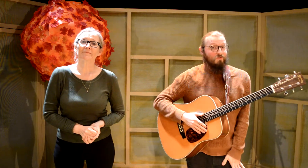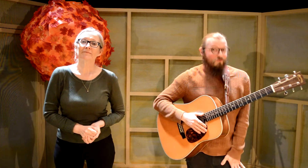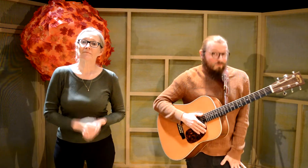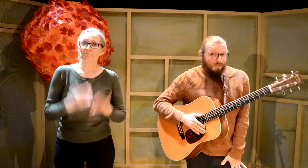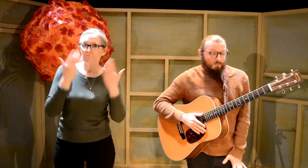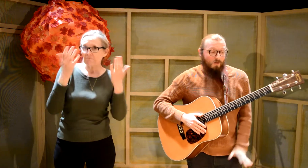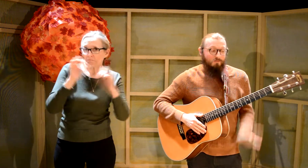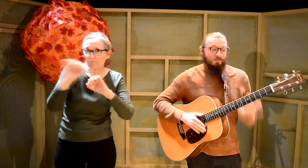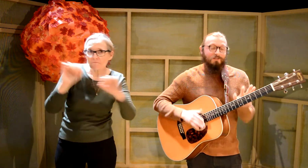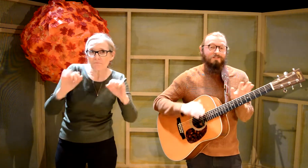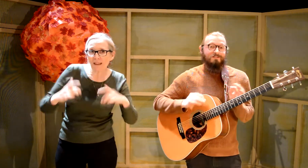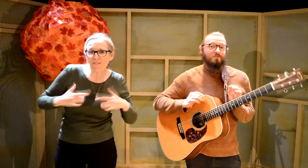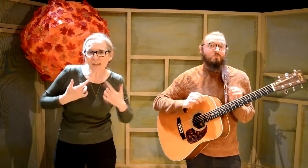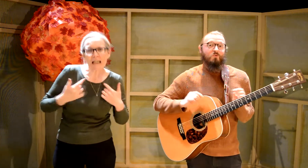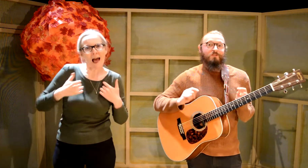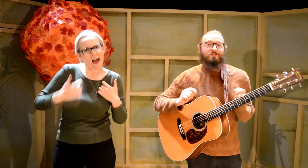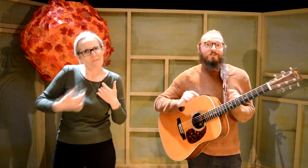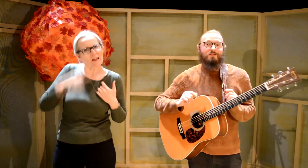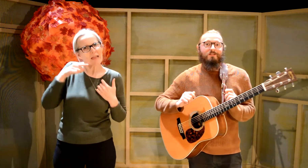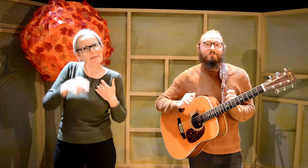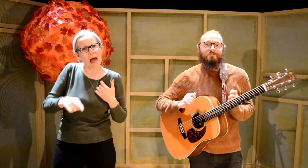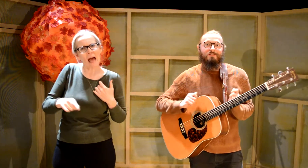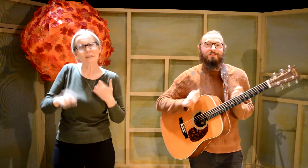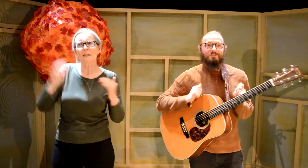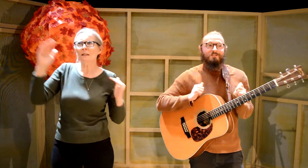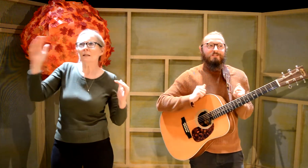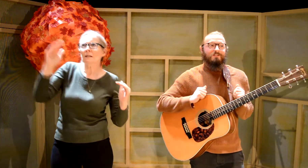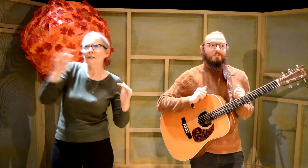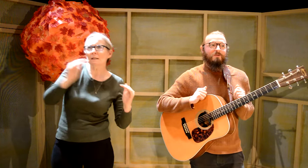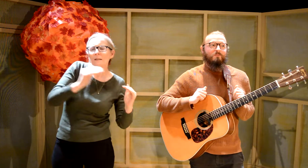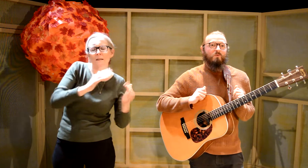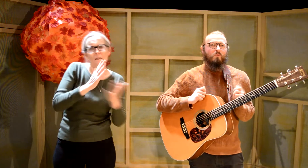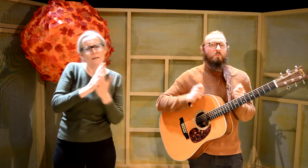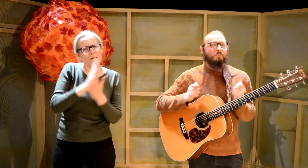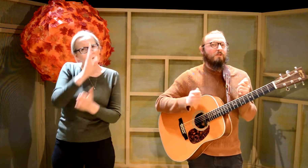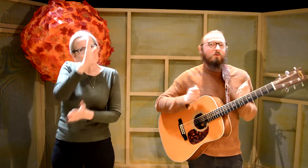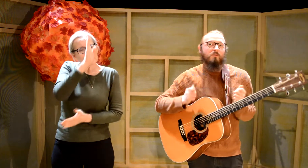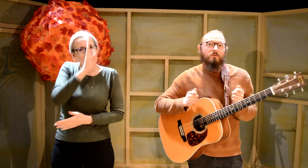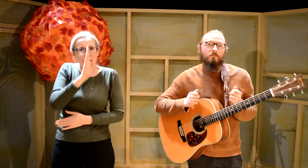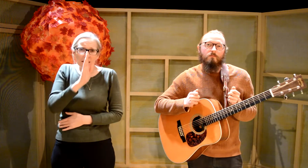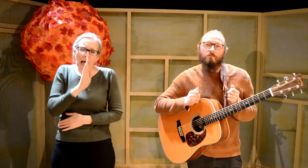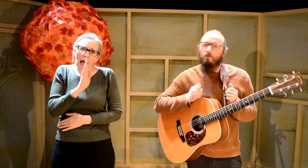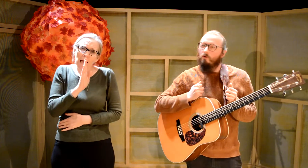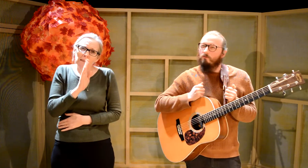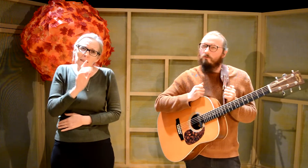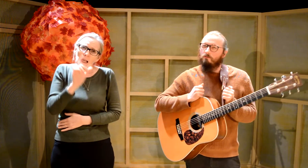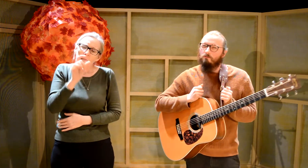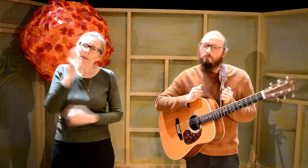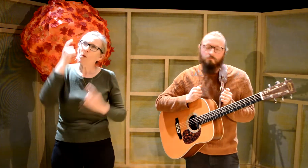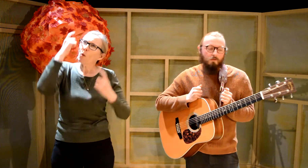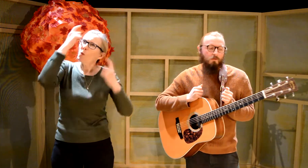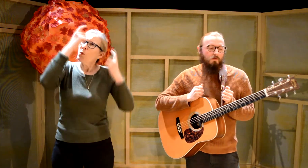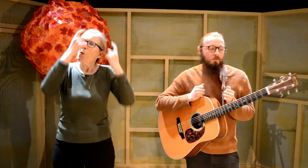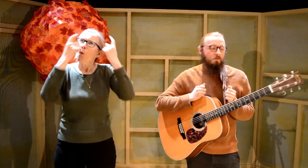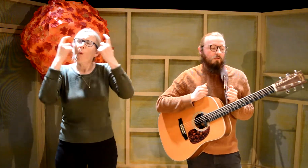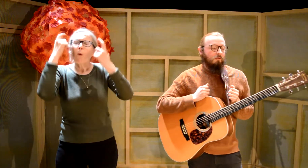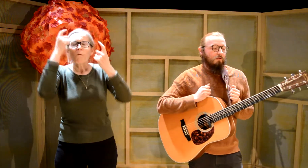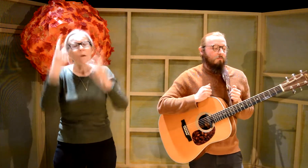don't know what you think, but I think that sounds quite sad actually. Maybe a little bit thoughtful.